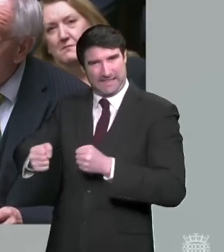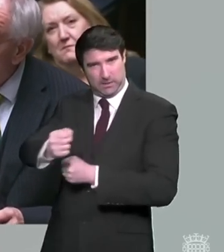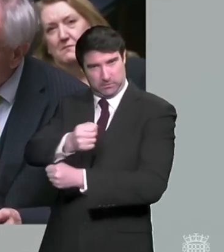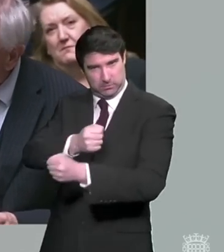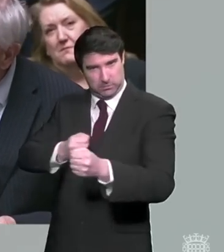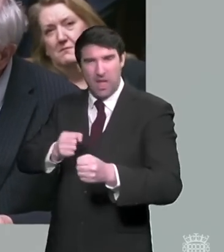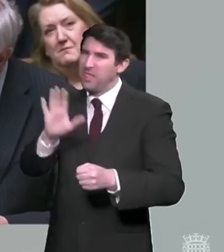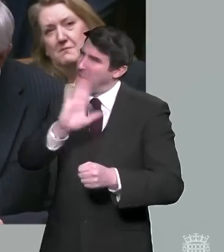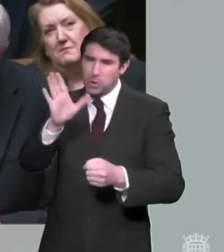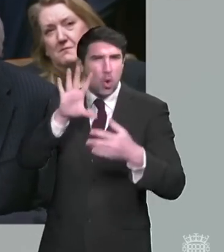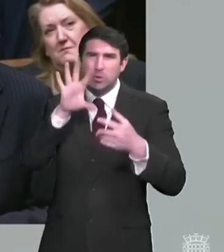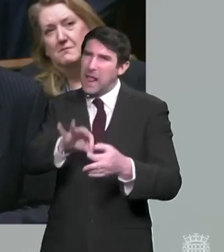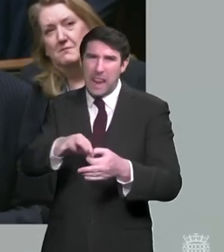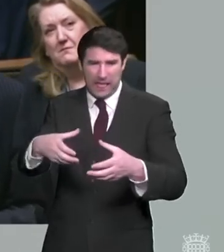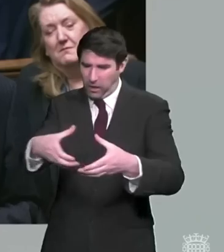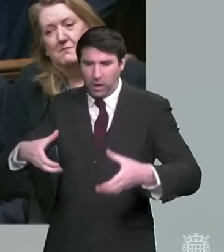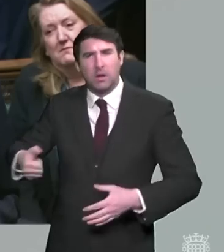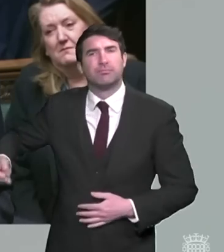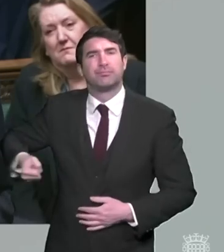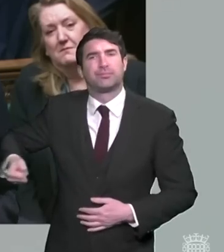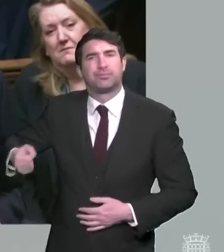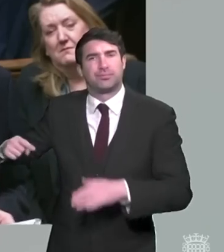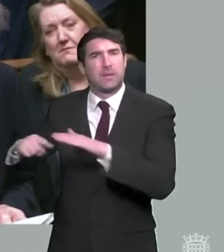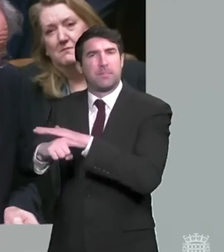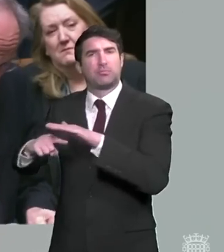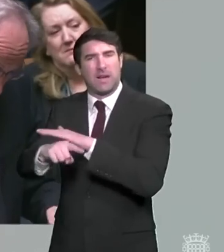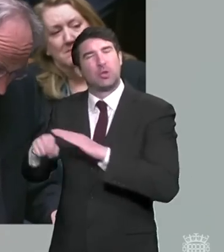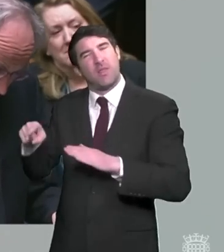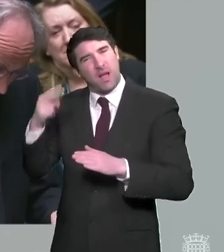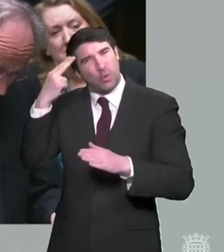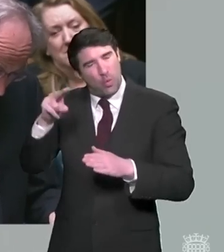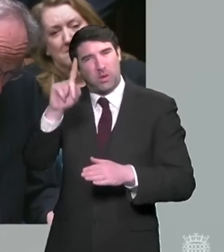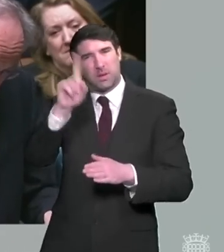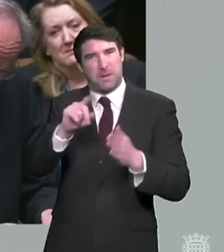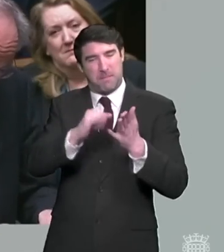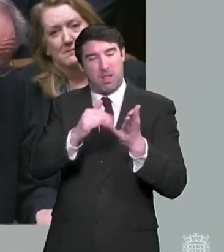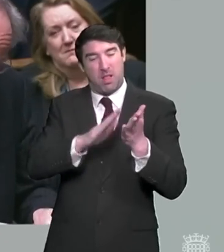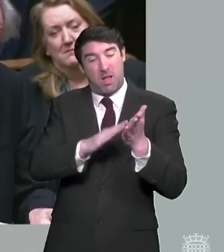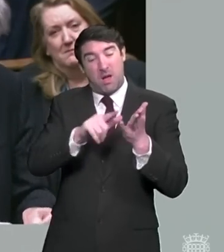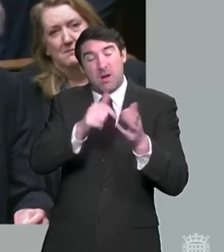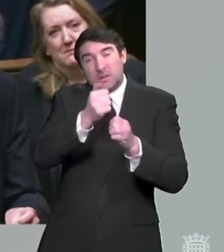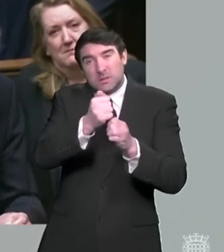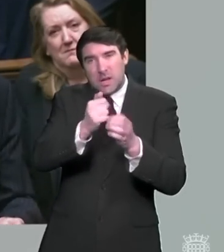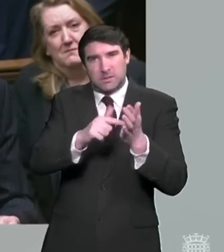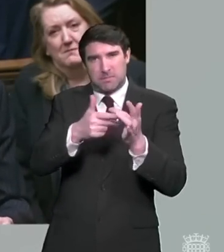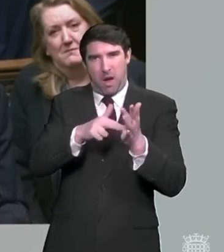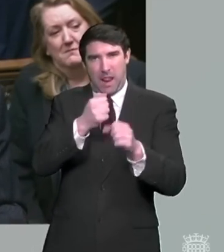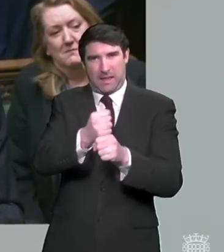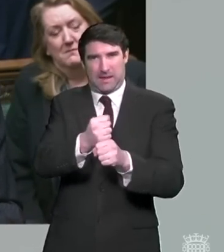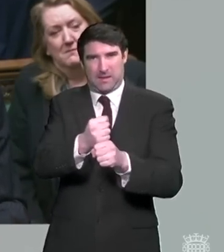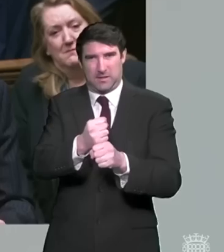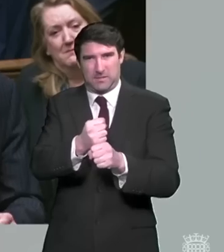wholly within the borders of the United Kingdom. When I was chairman of the all-party group against human trafficking, we campaigned for